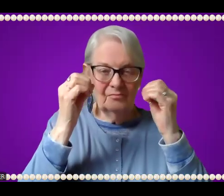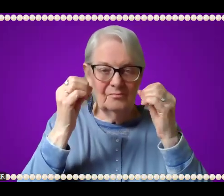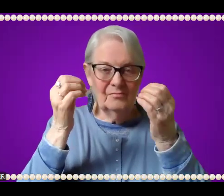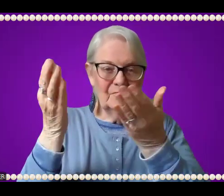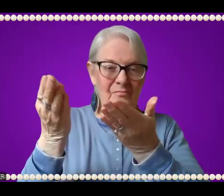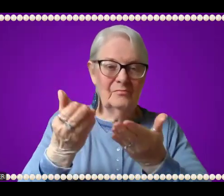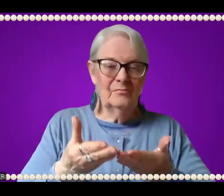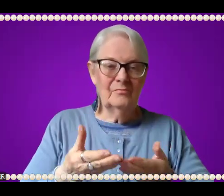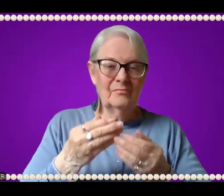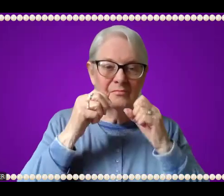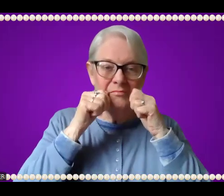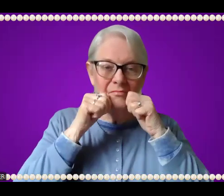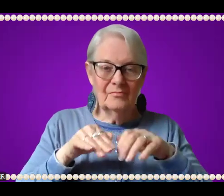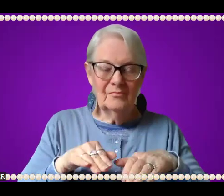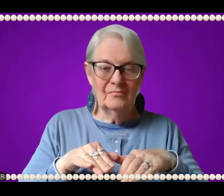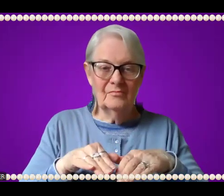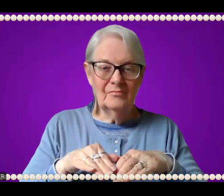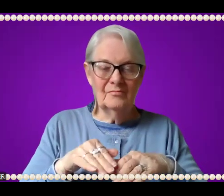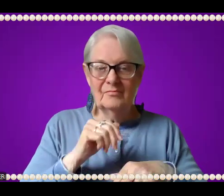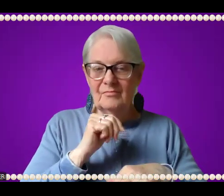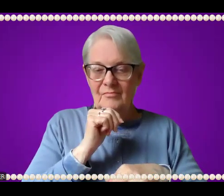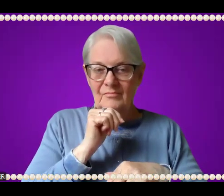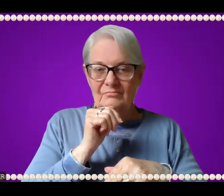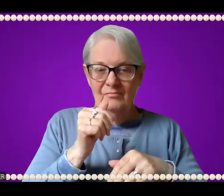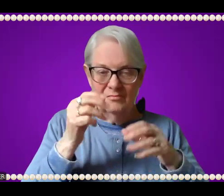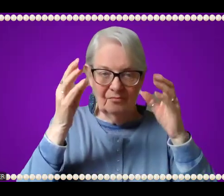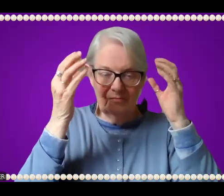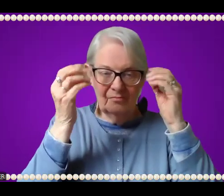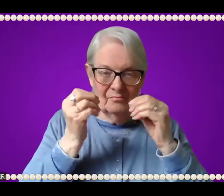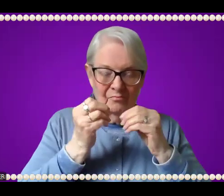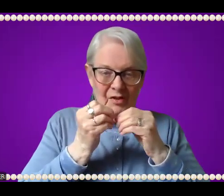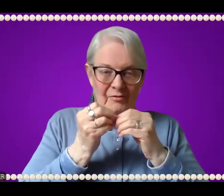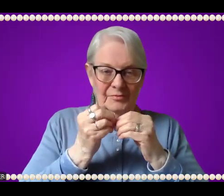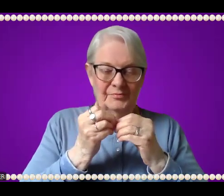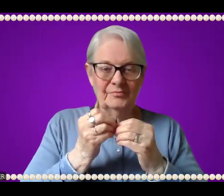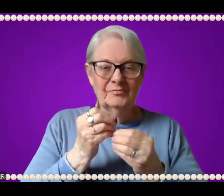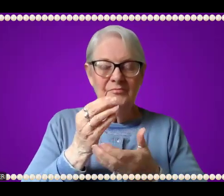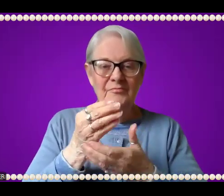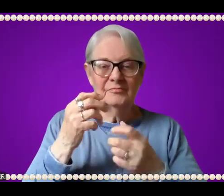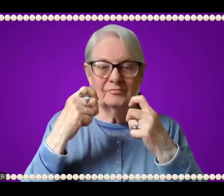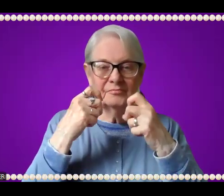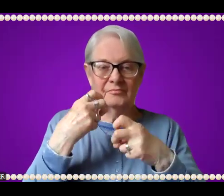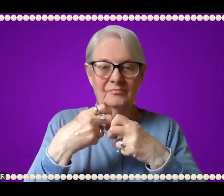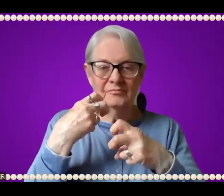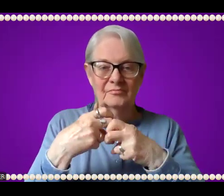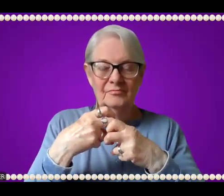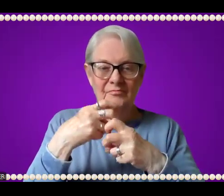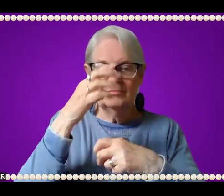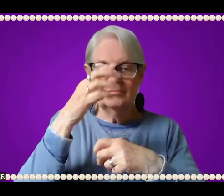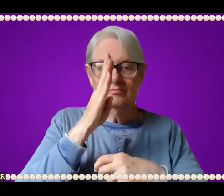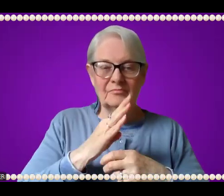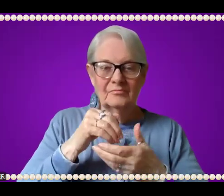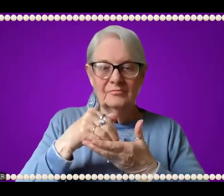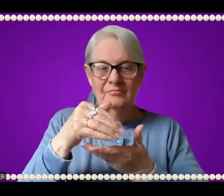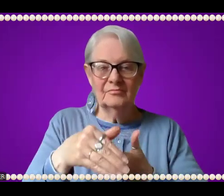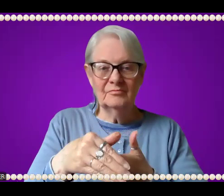blessing. Disobedience brings consequences. God sends warning